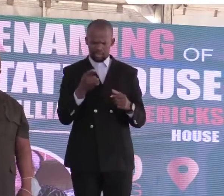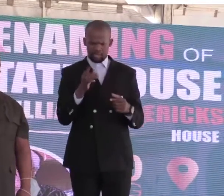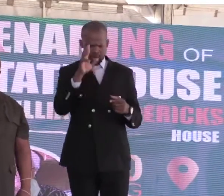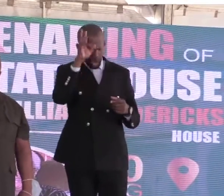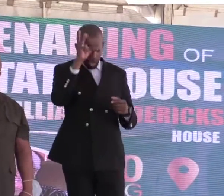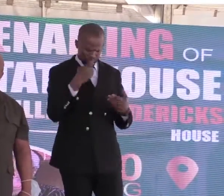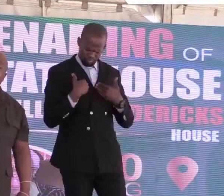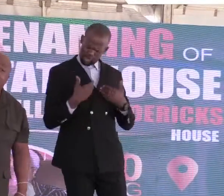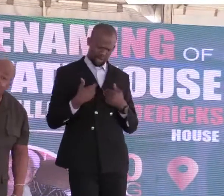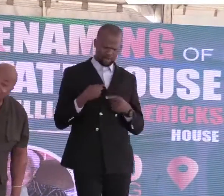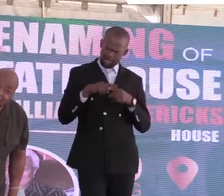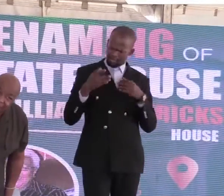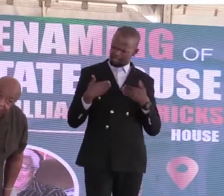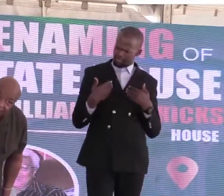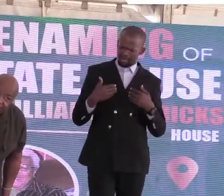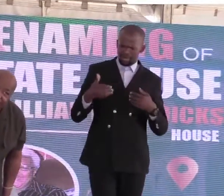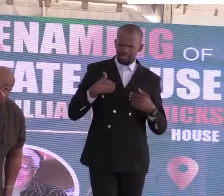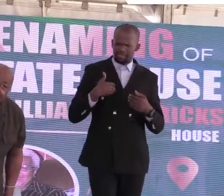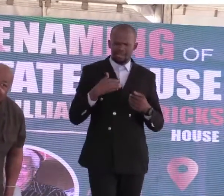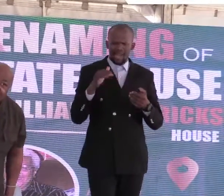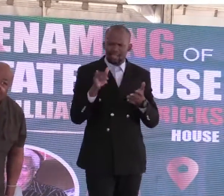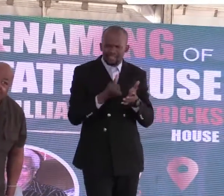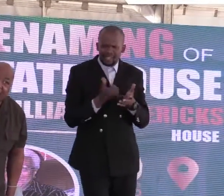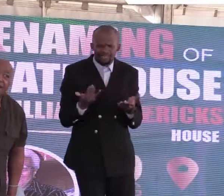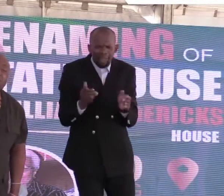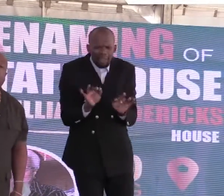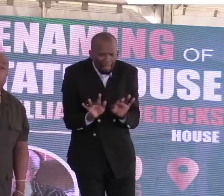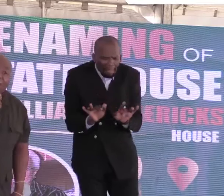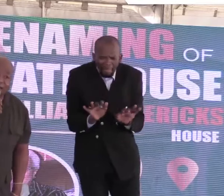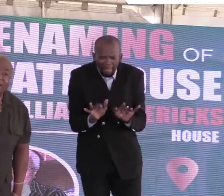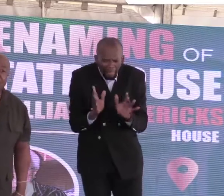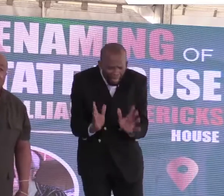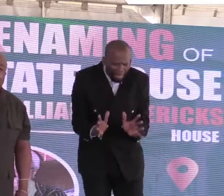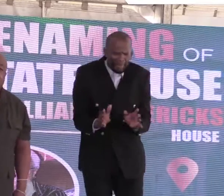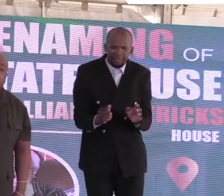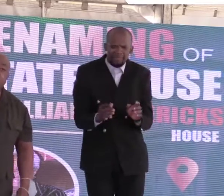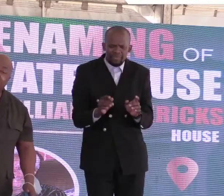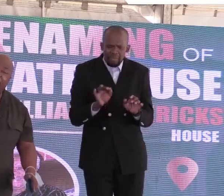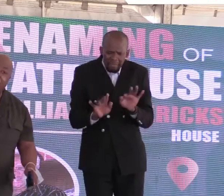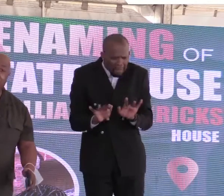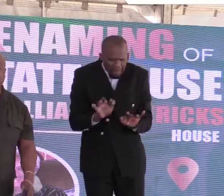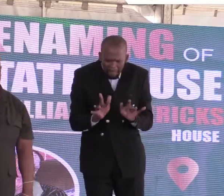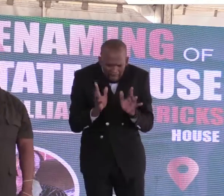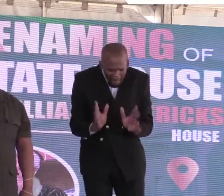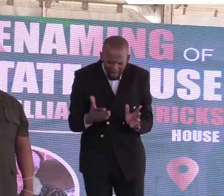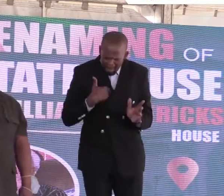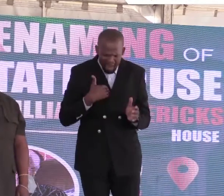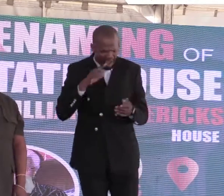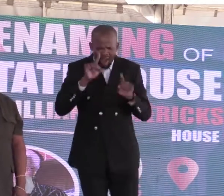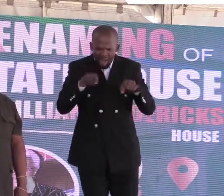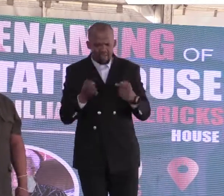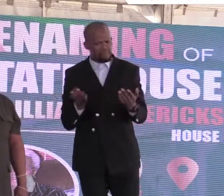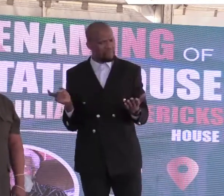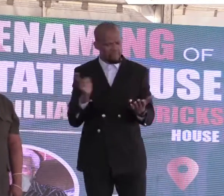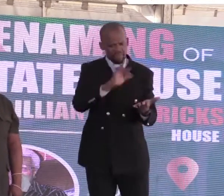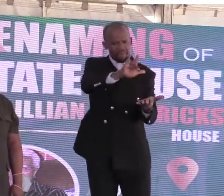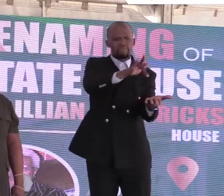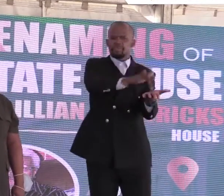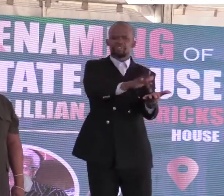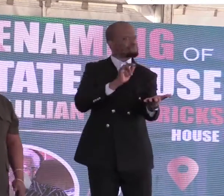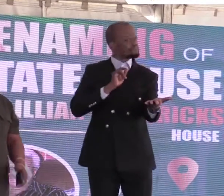Matiba, sodlalanga. Mna I'm just a typist. Andizukwazi ungena kwasisihlalo.